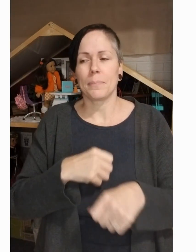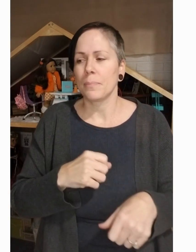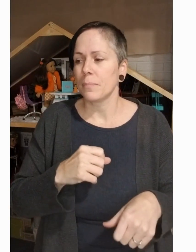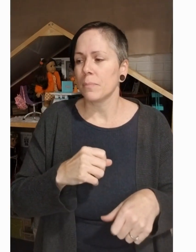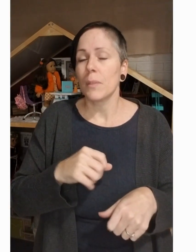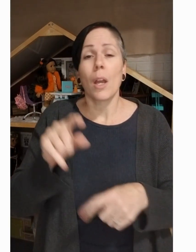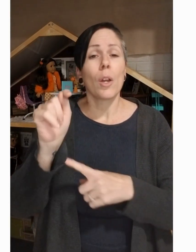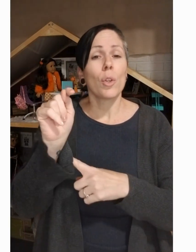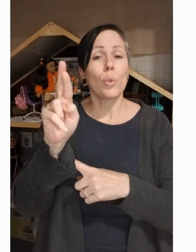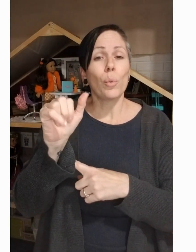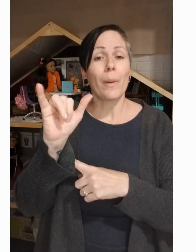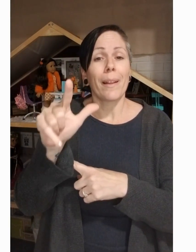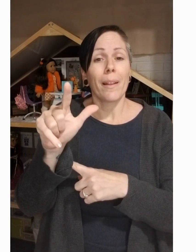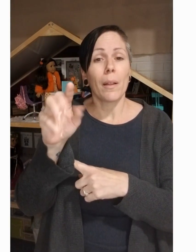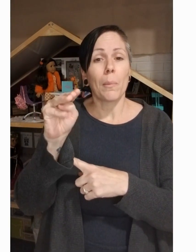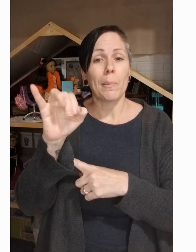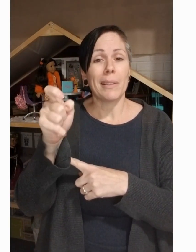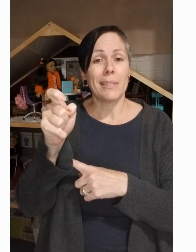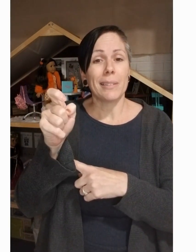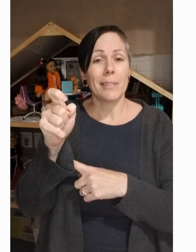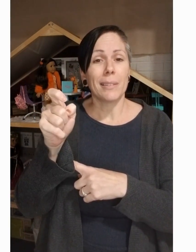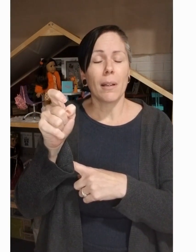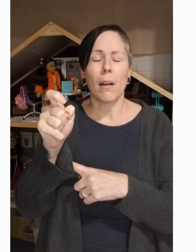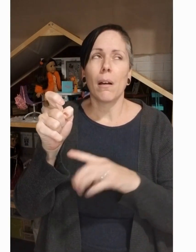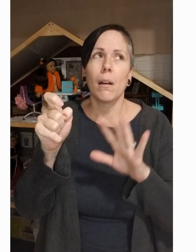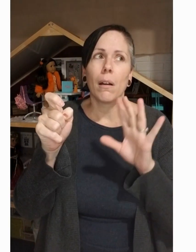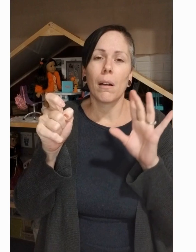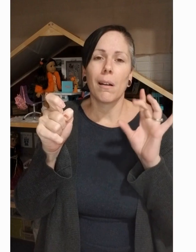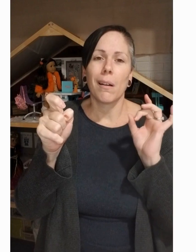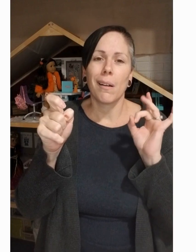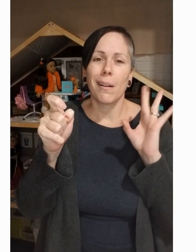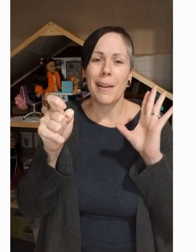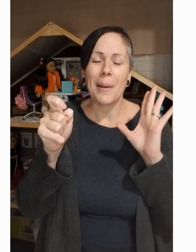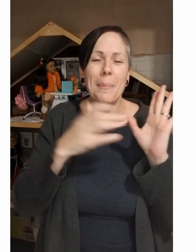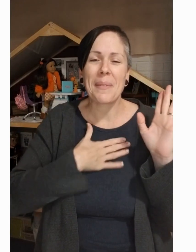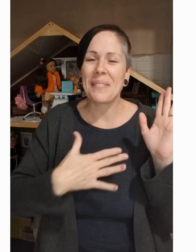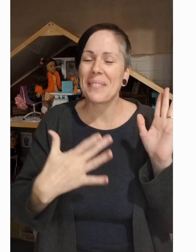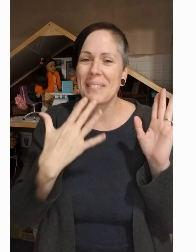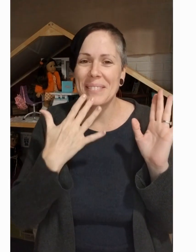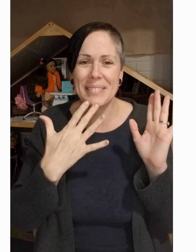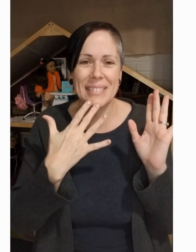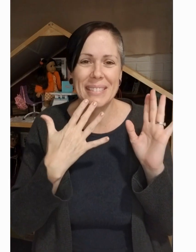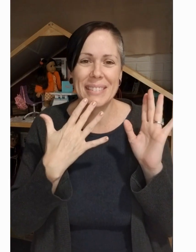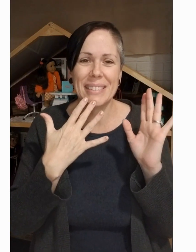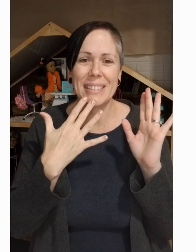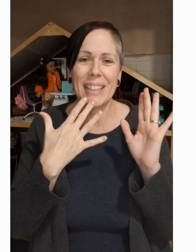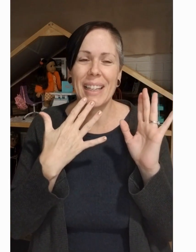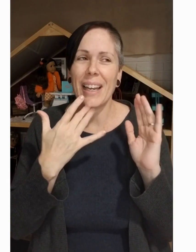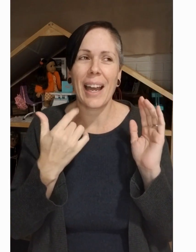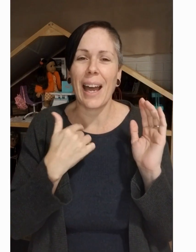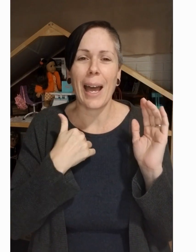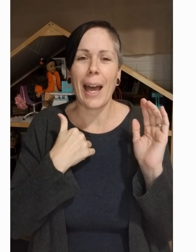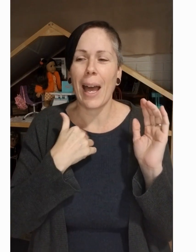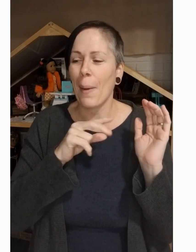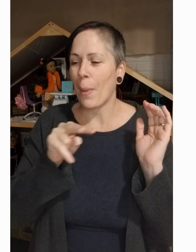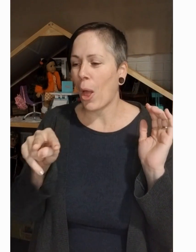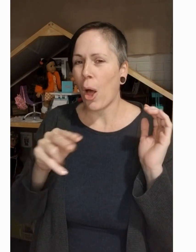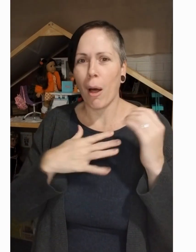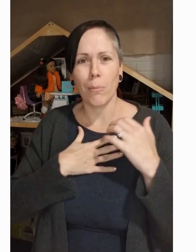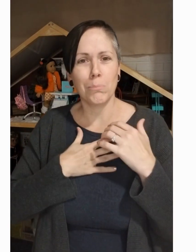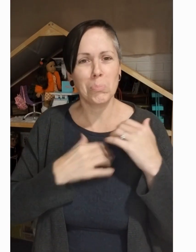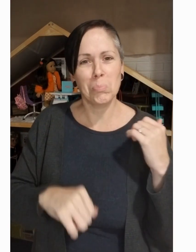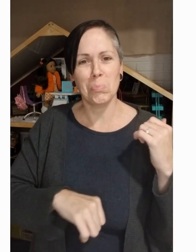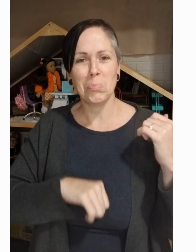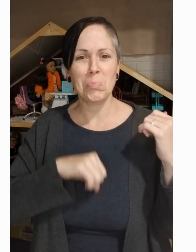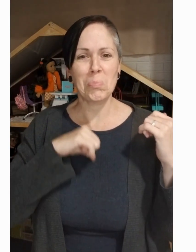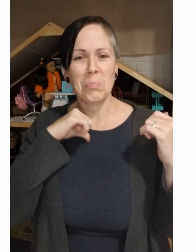okay, I'm gonna be honest, the trail mix was my absolute favorite. Like, I am so proud of how it